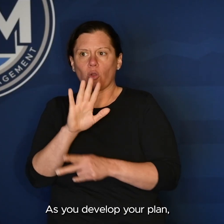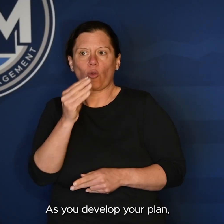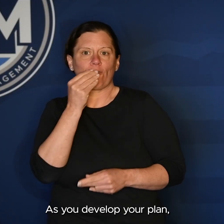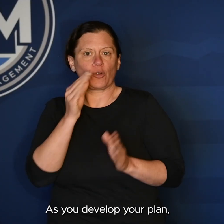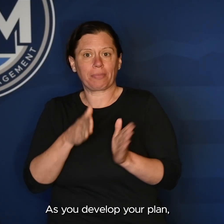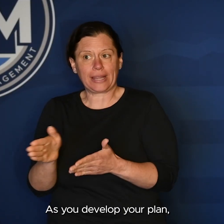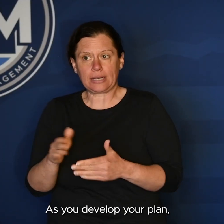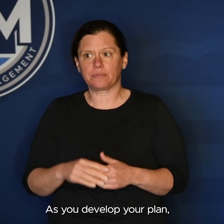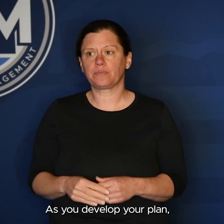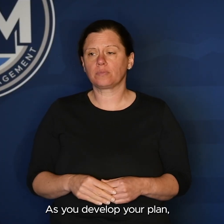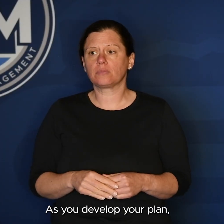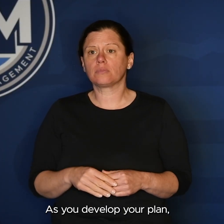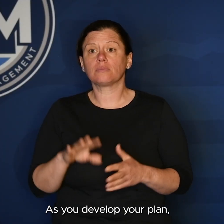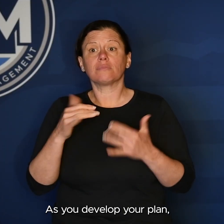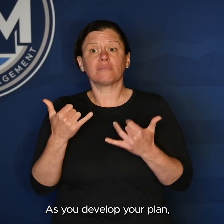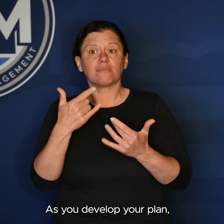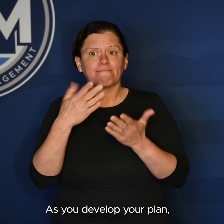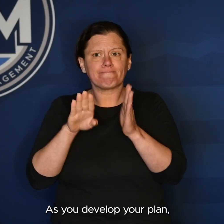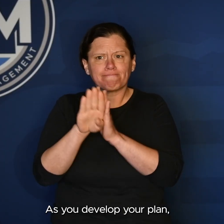As you develop your plan,